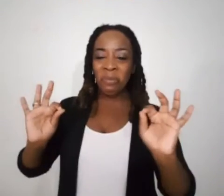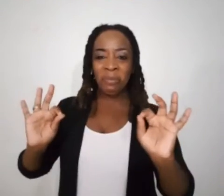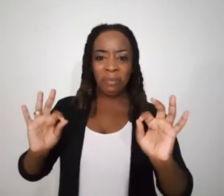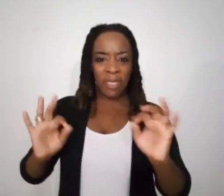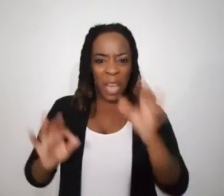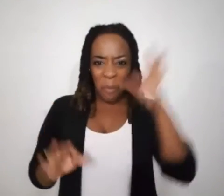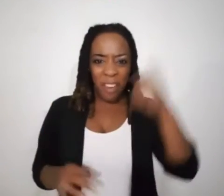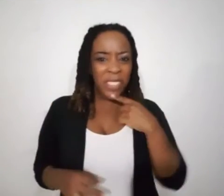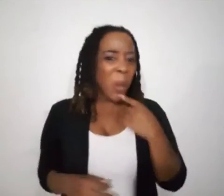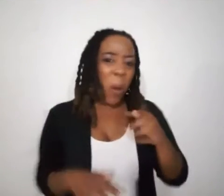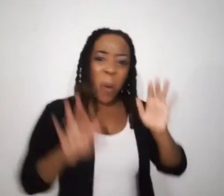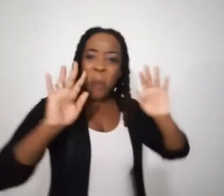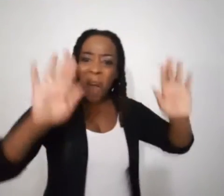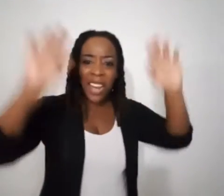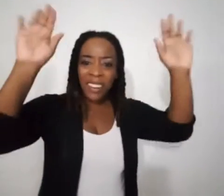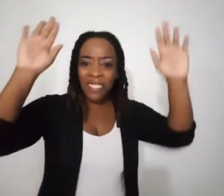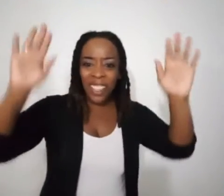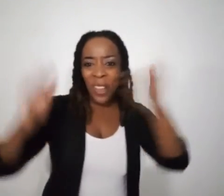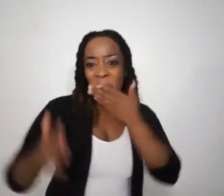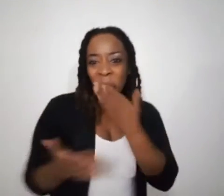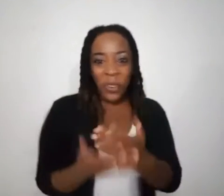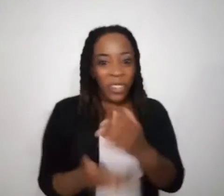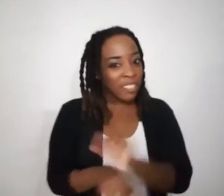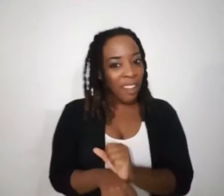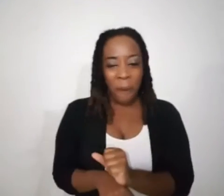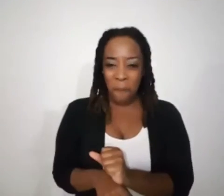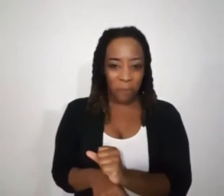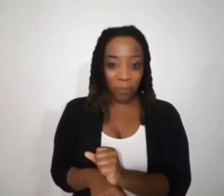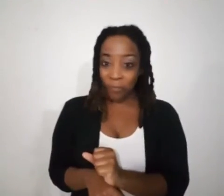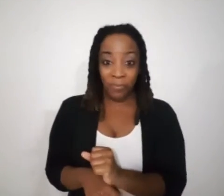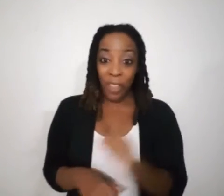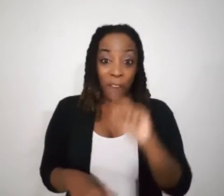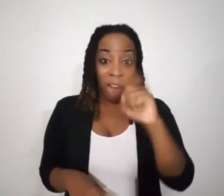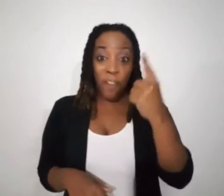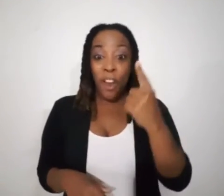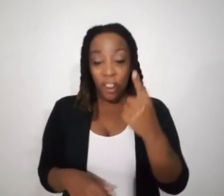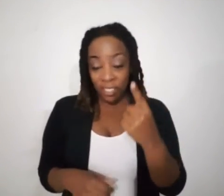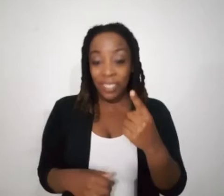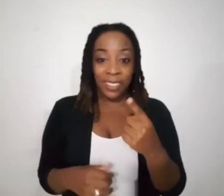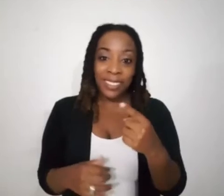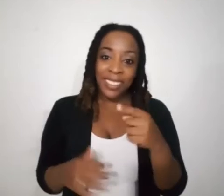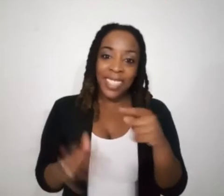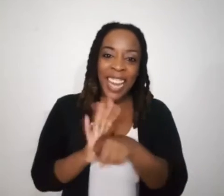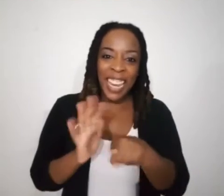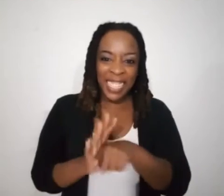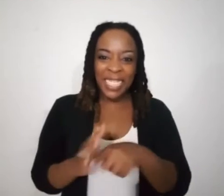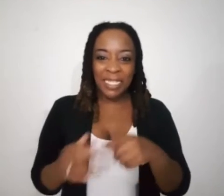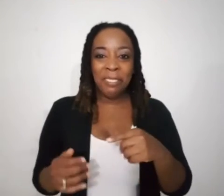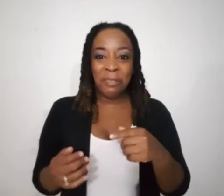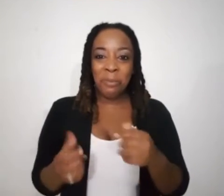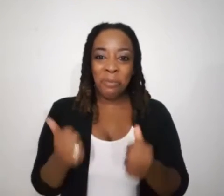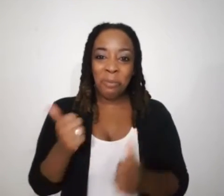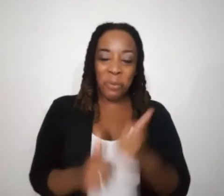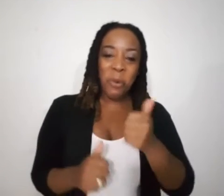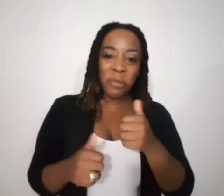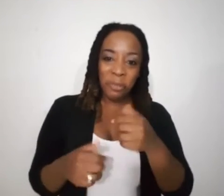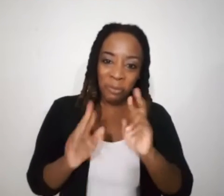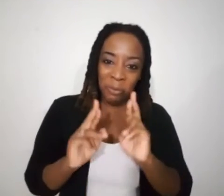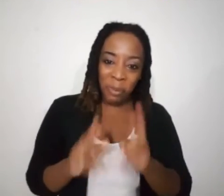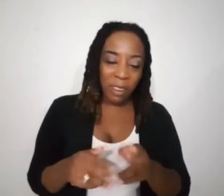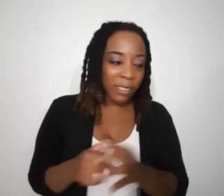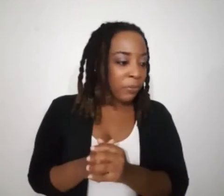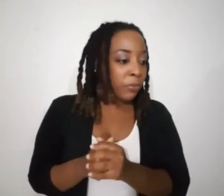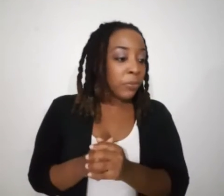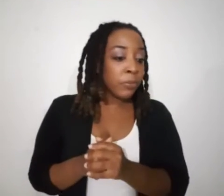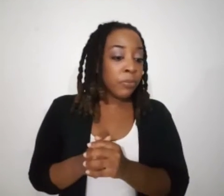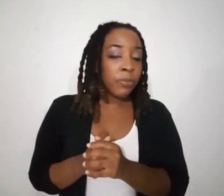So what your child wants most, your child with Down syndrome and your child with a disability, is for you to carve out some